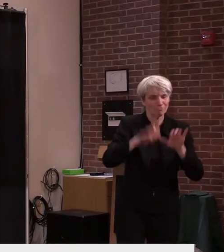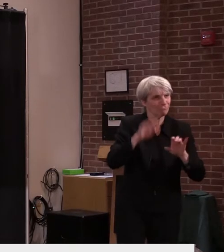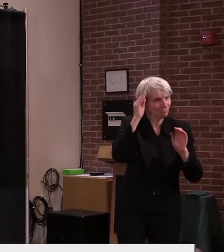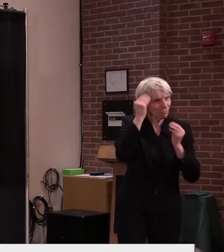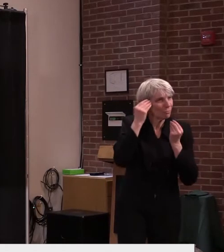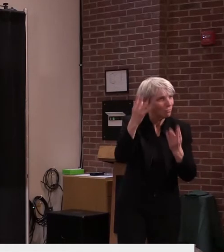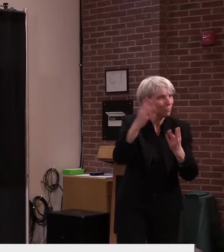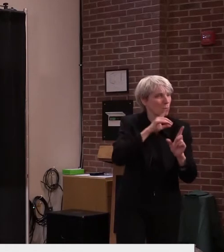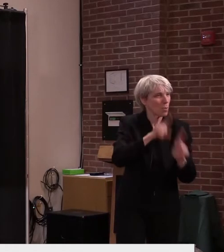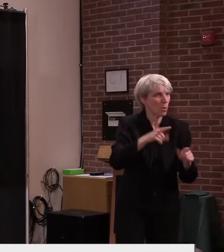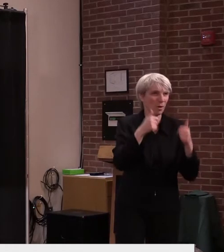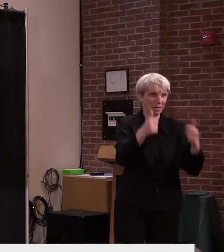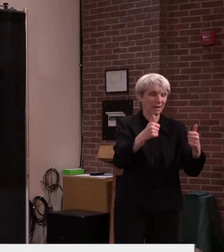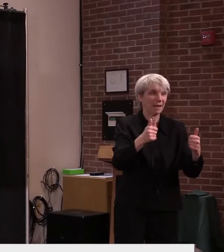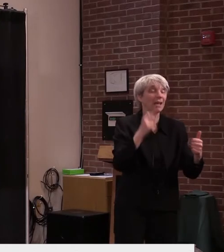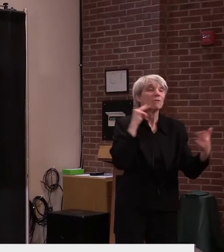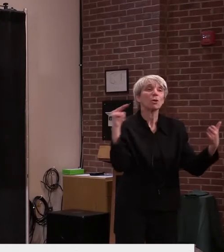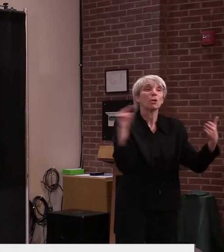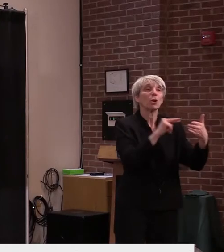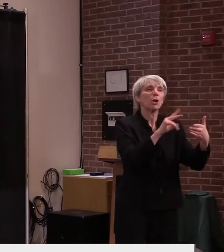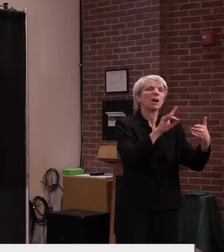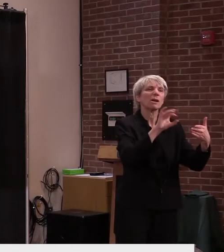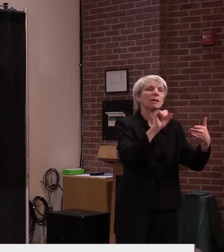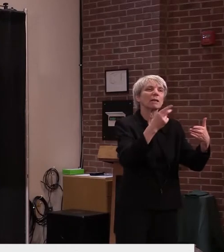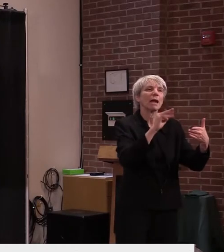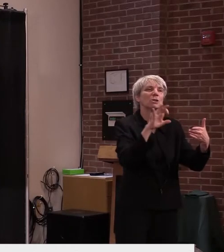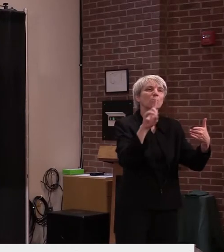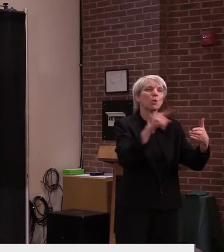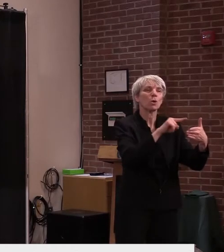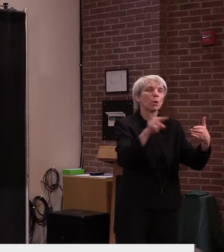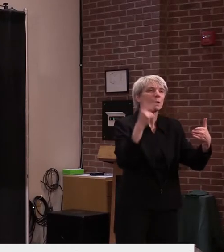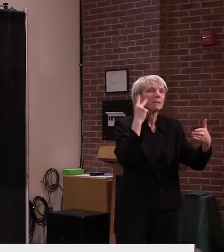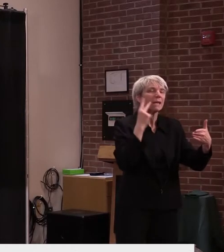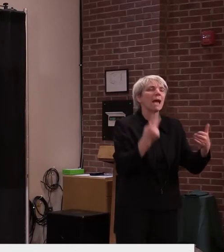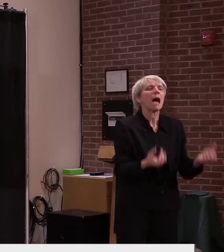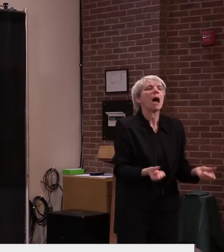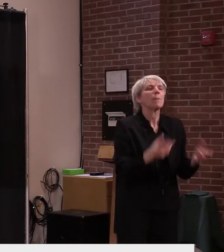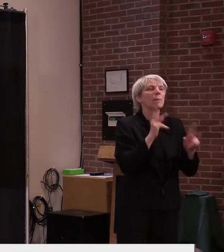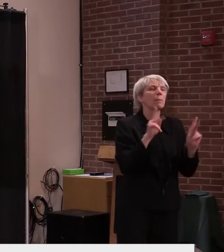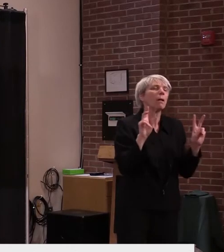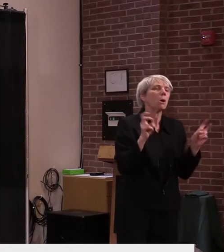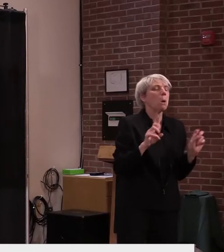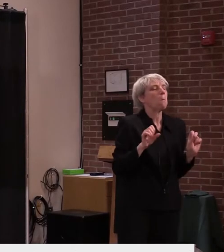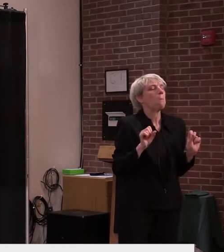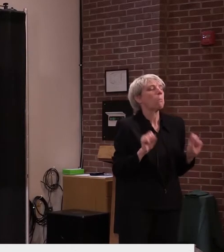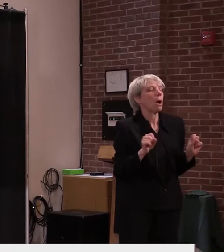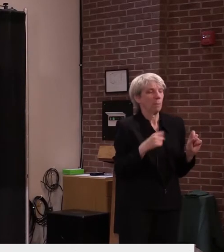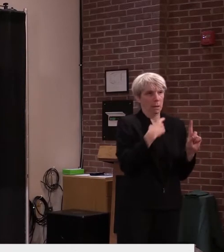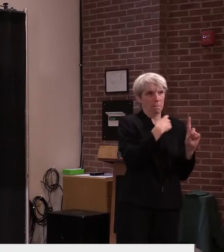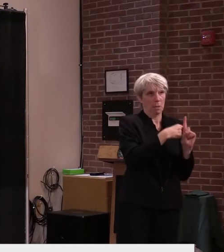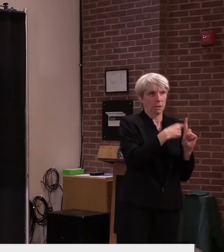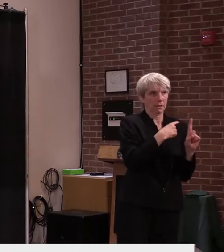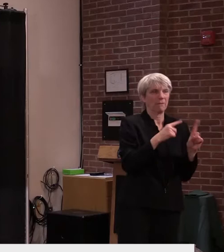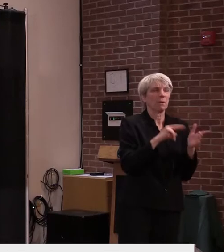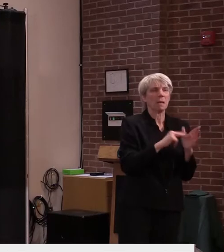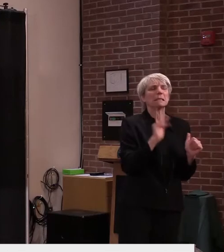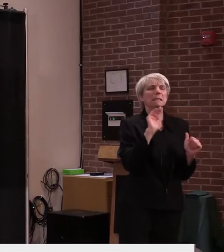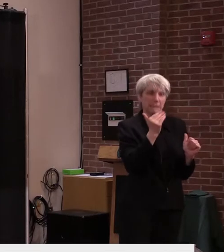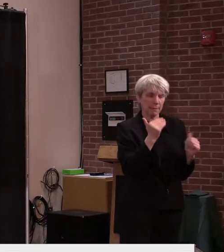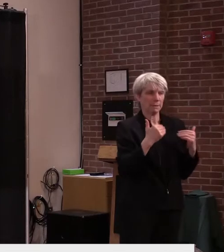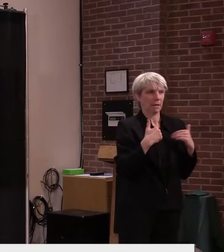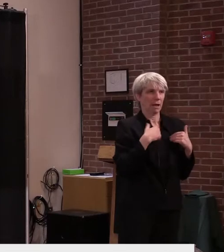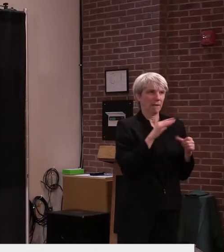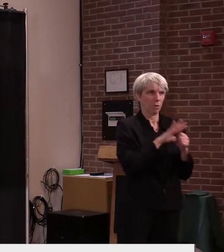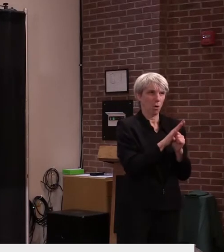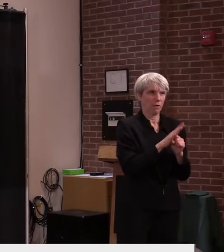we call probable cases, which is the category that these positive antigen tests fall into. If you've taken one